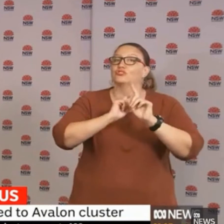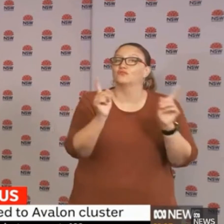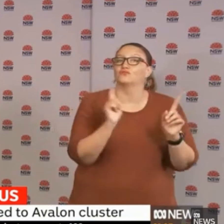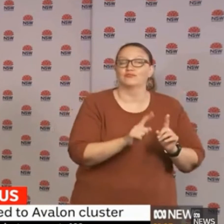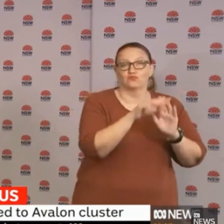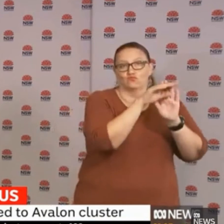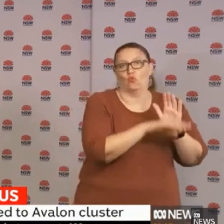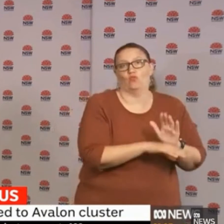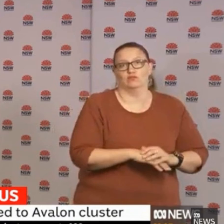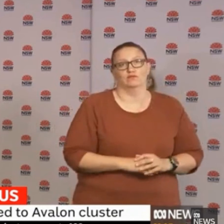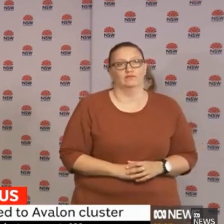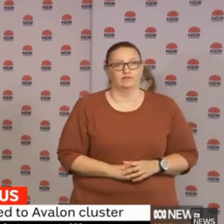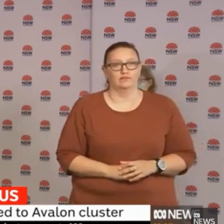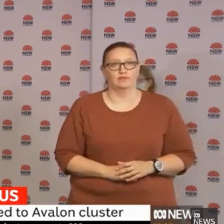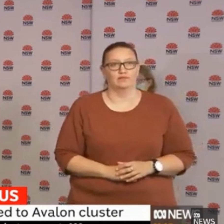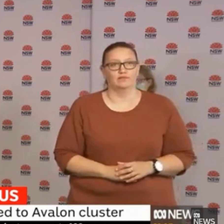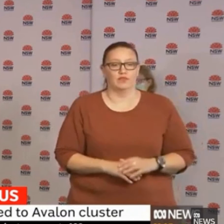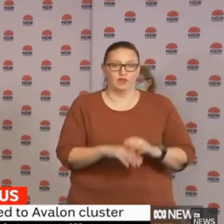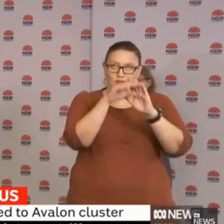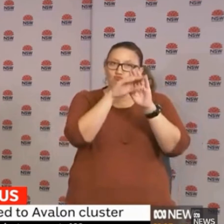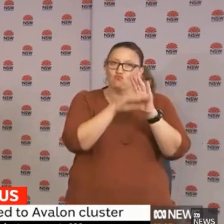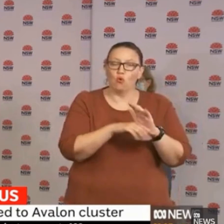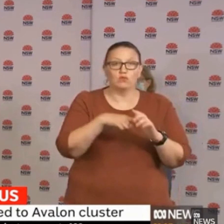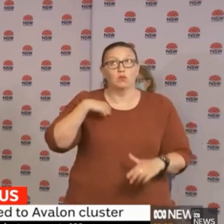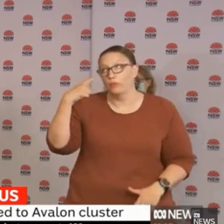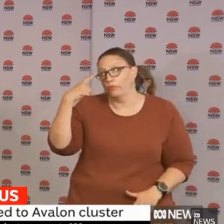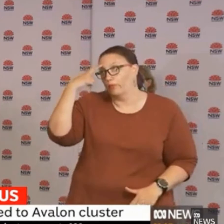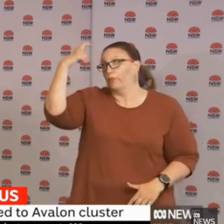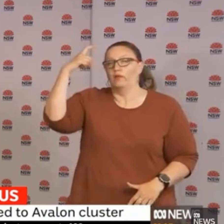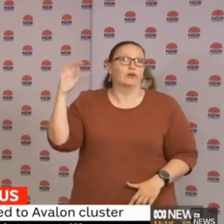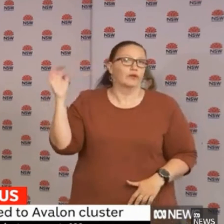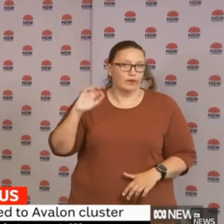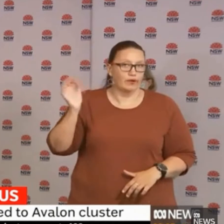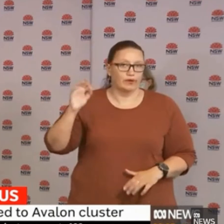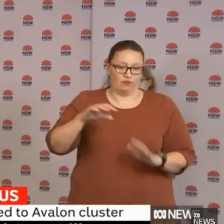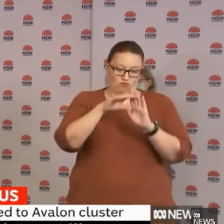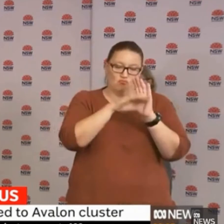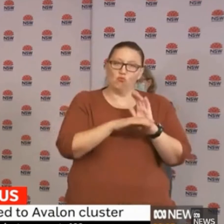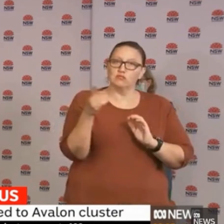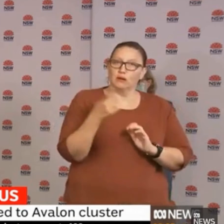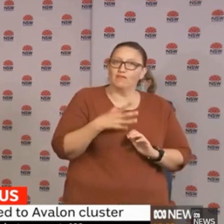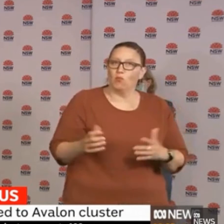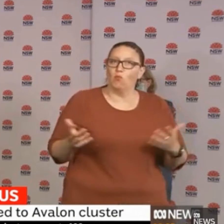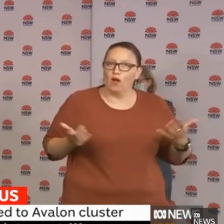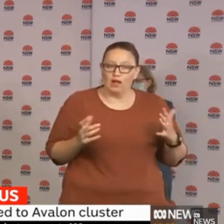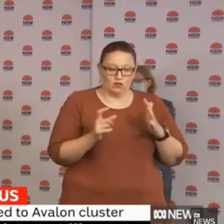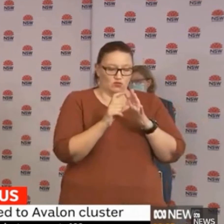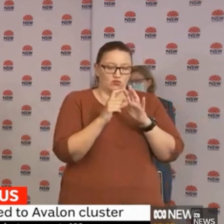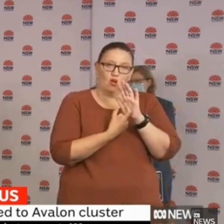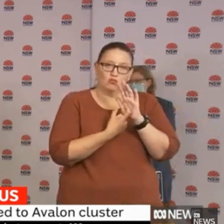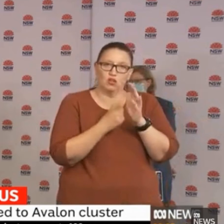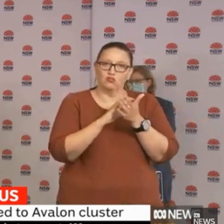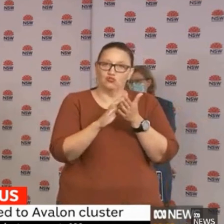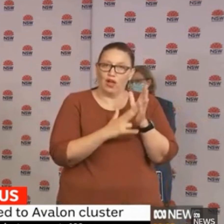the requirements are based on our health advice from Dr. Chant and her public health team. They're designed to keep us safe. They're